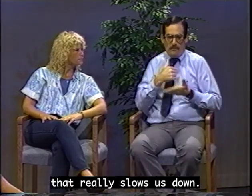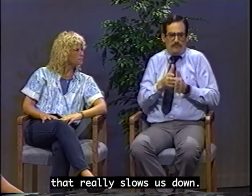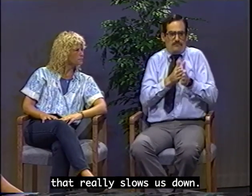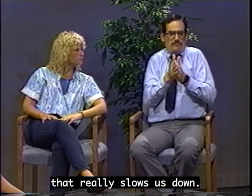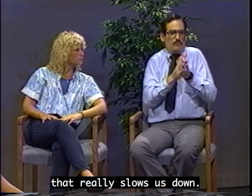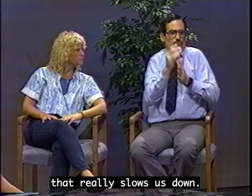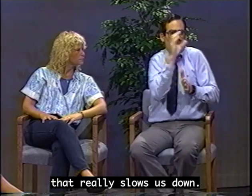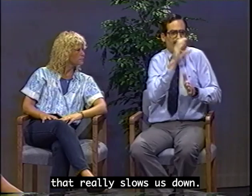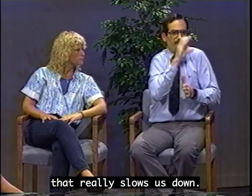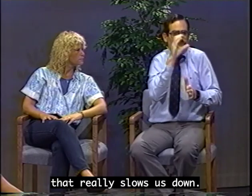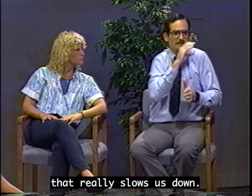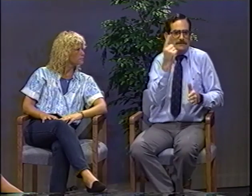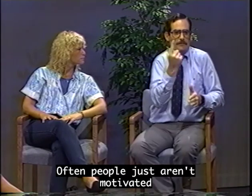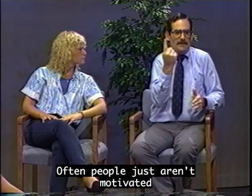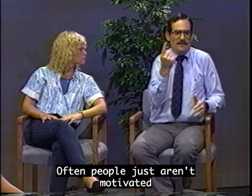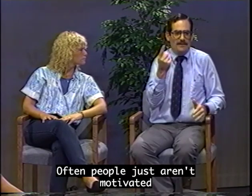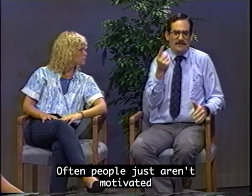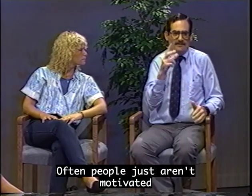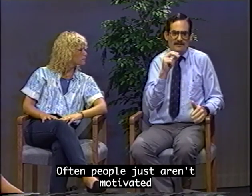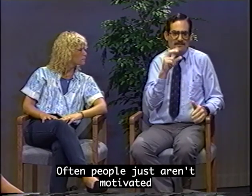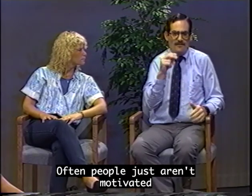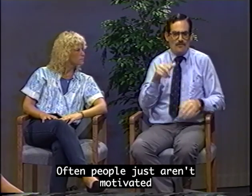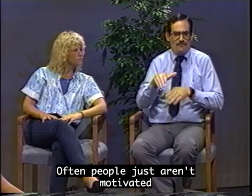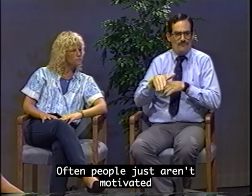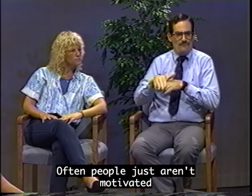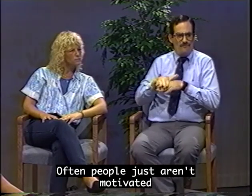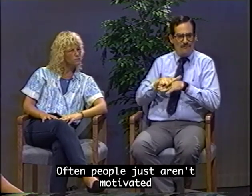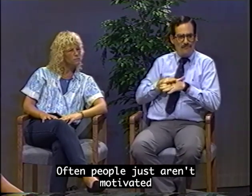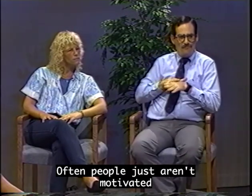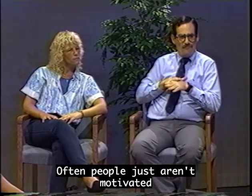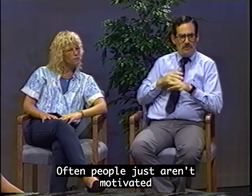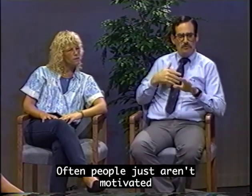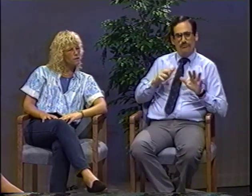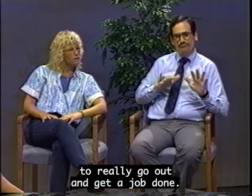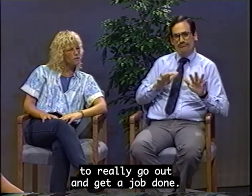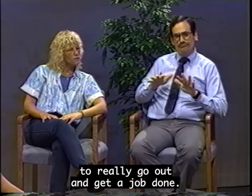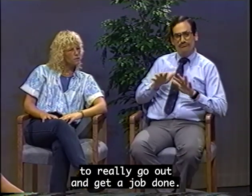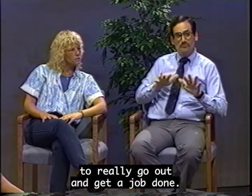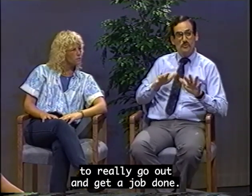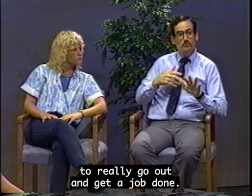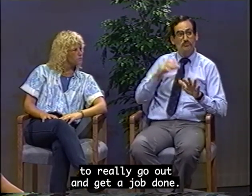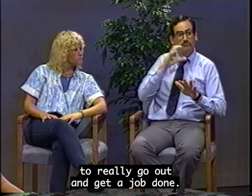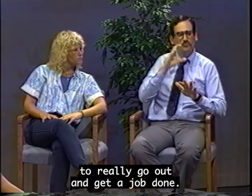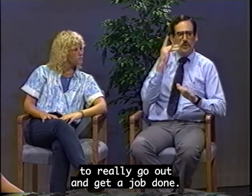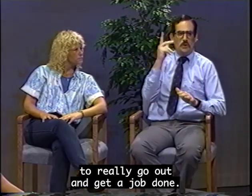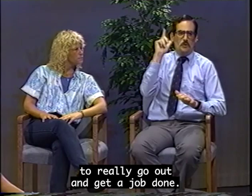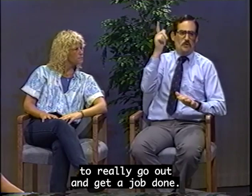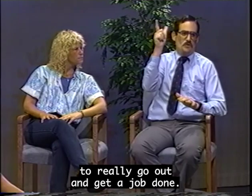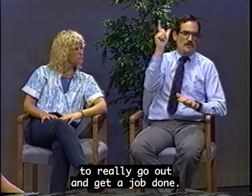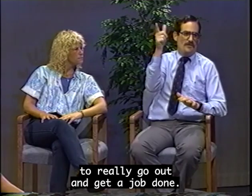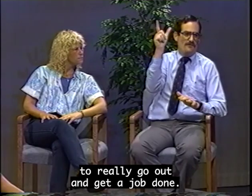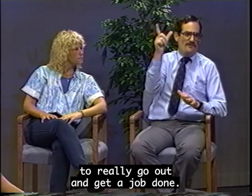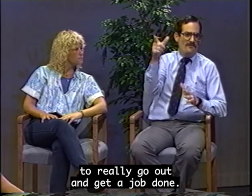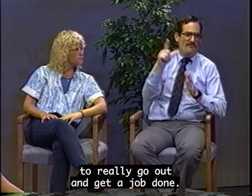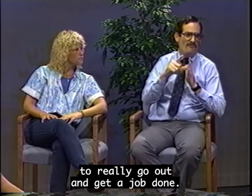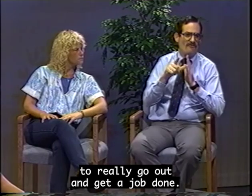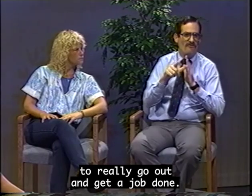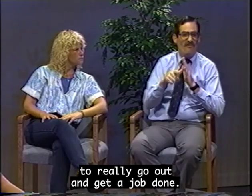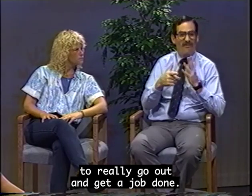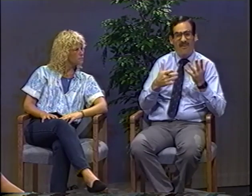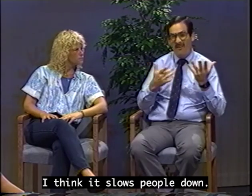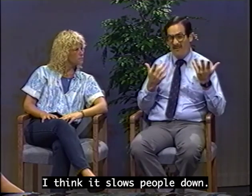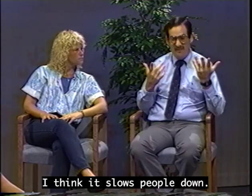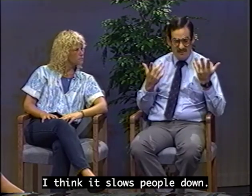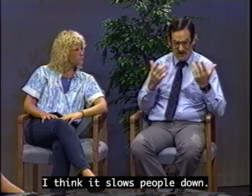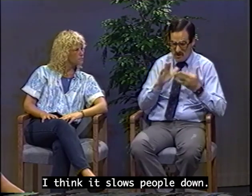really slows us down. Often people just aren't motivated to really go out and get a job